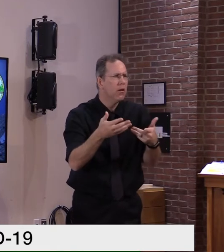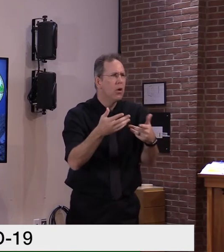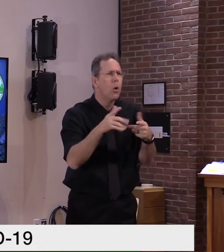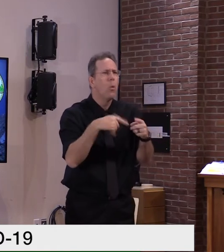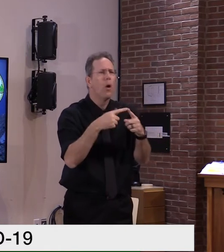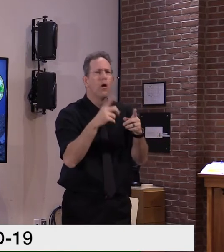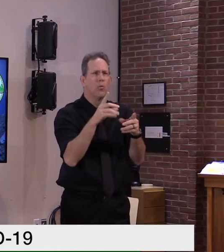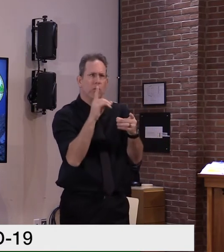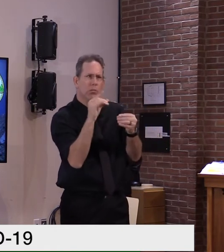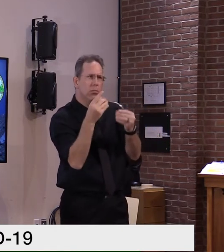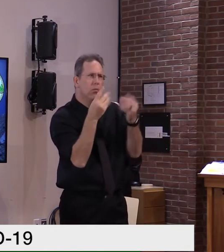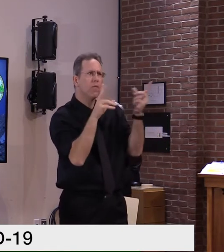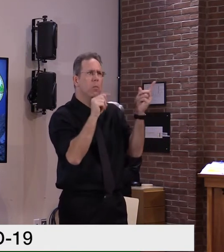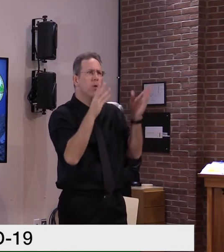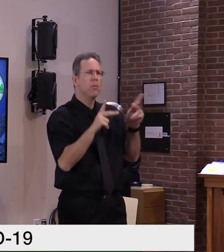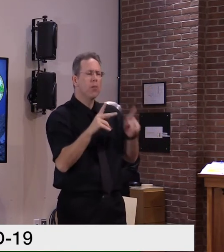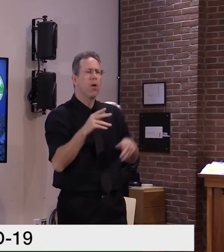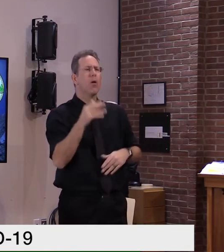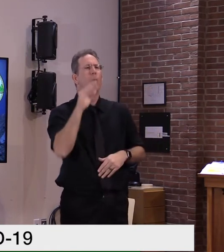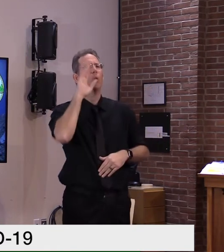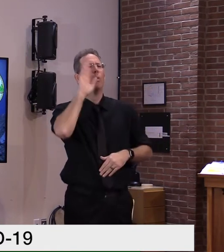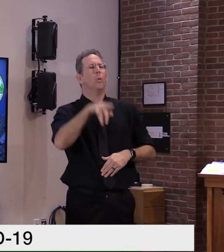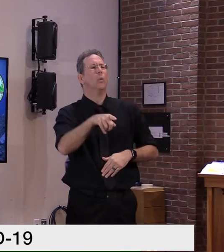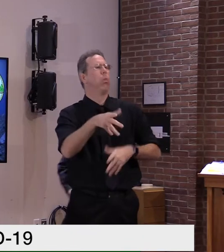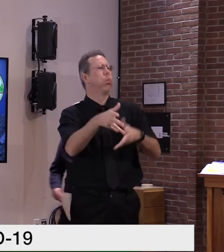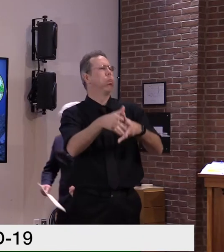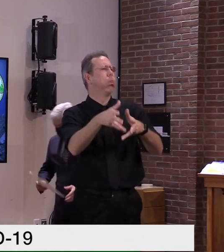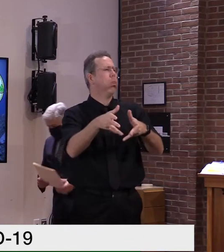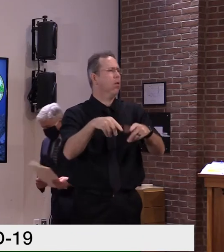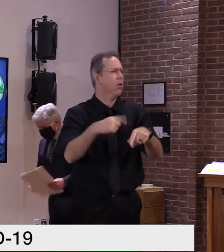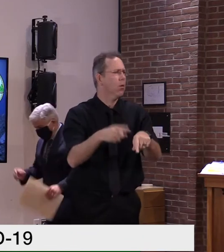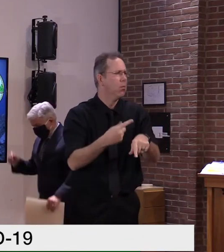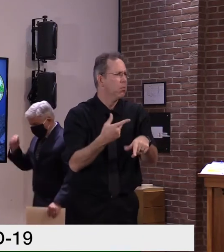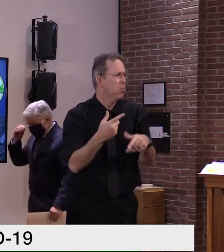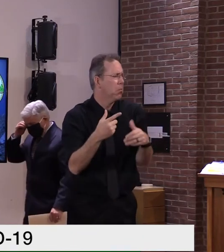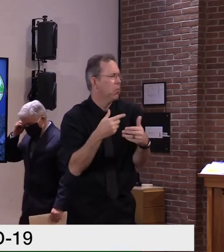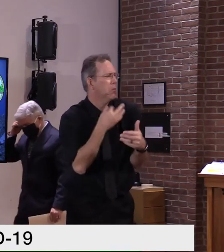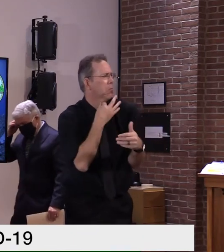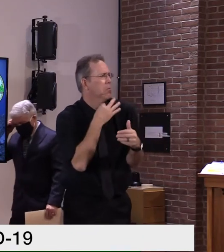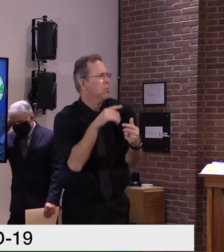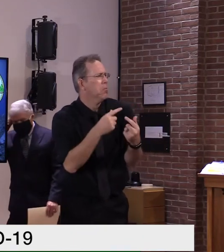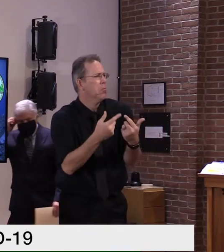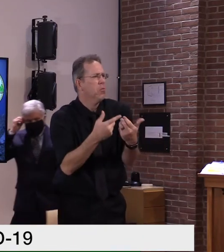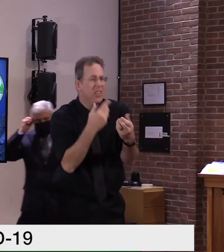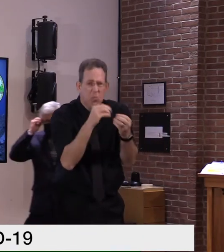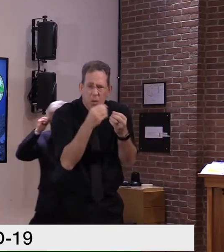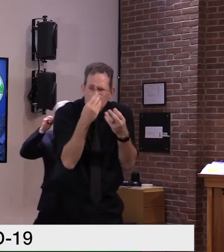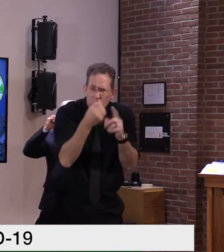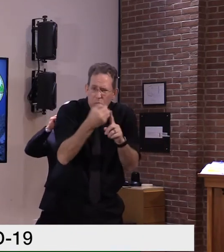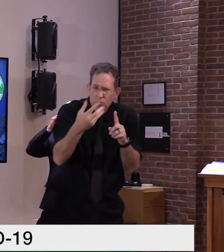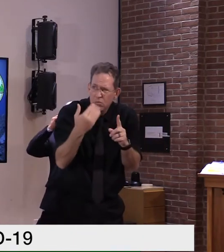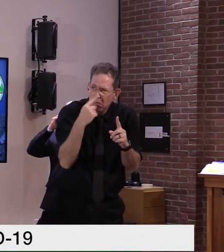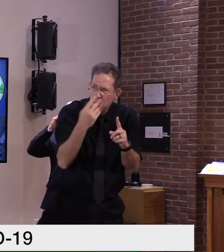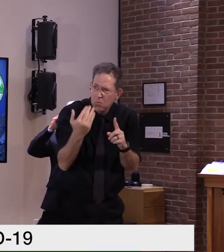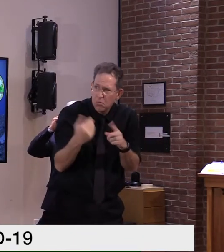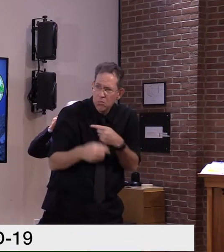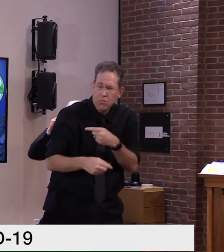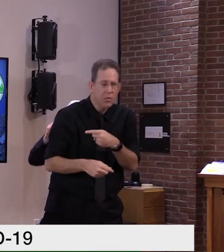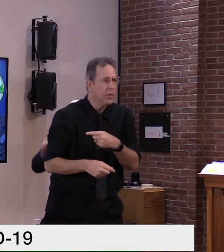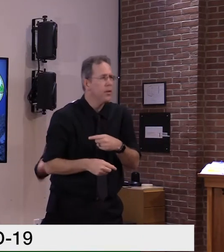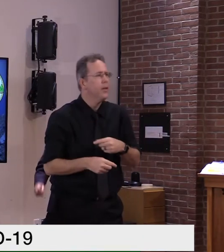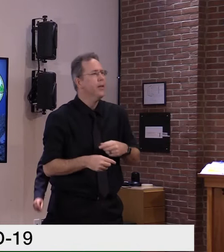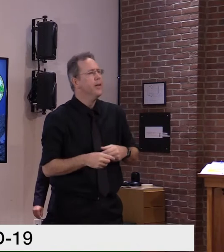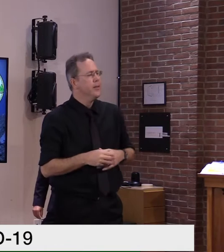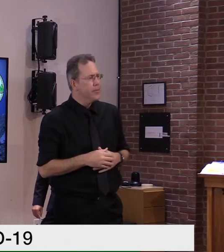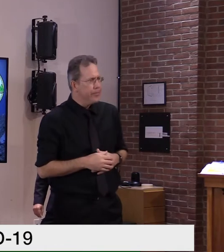Commissioner Levine and I'll let Secretary Smith, I think we're still looking into that, but from my standpoint,